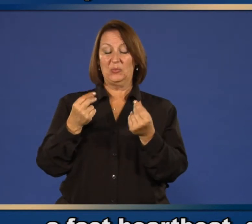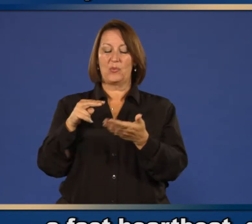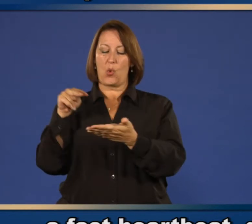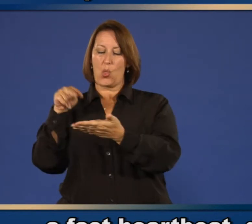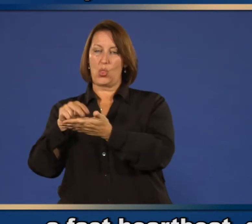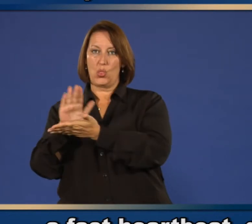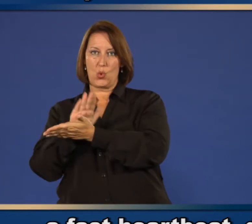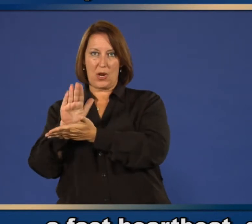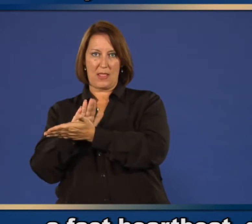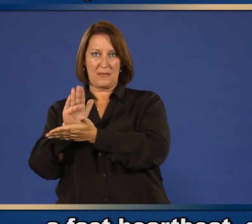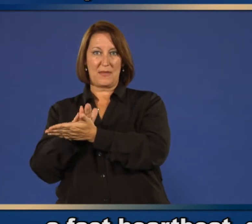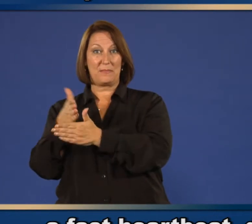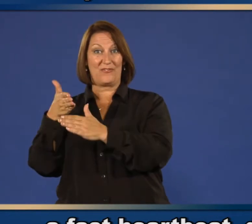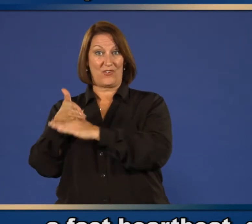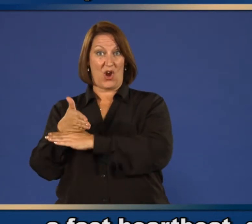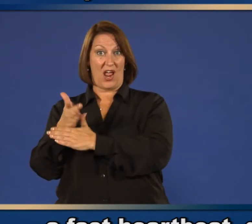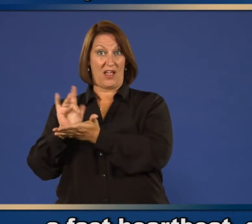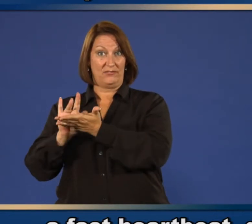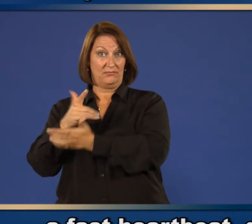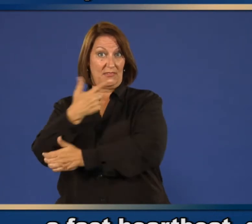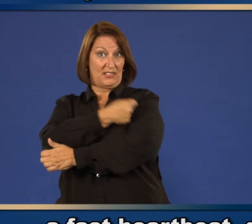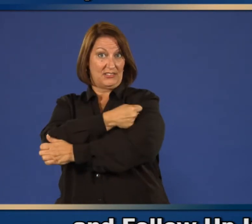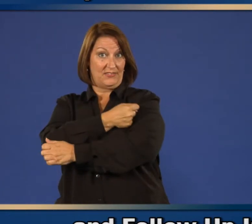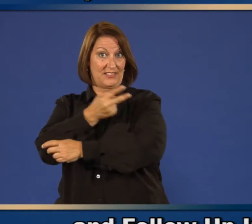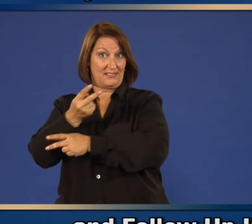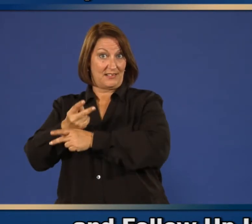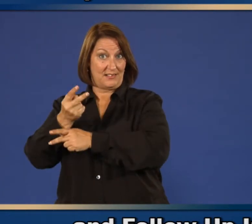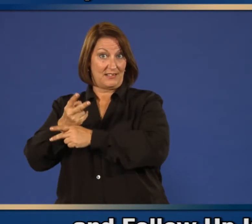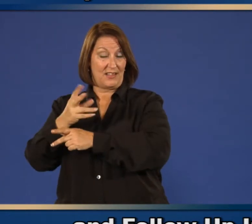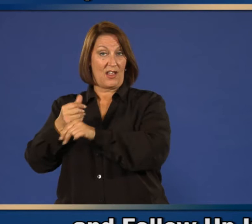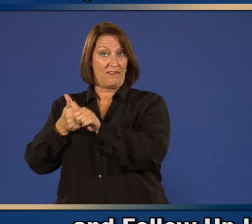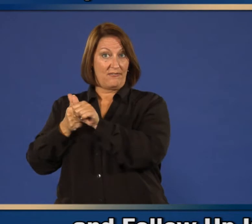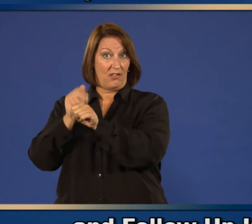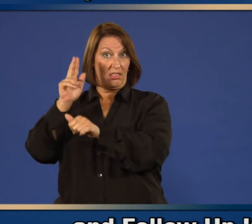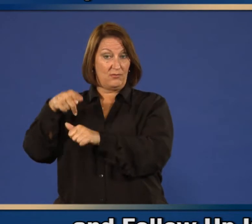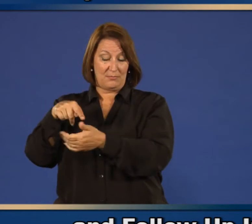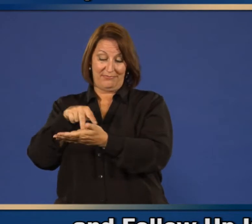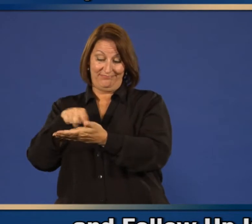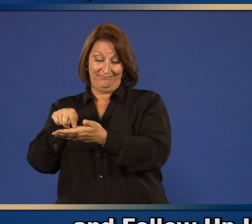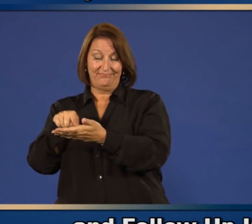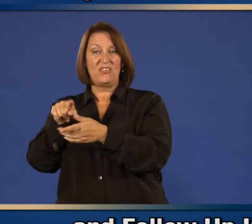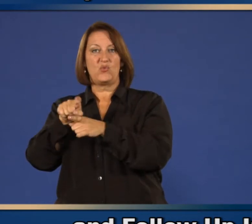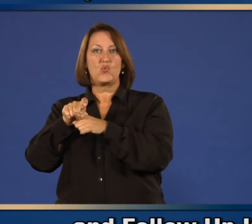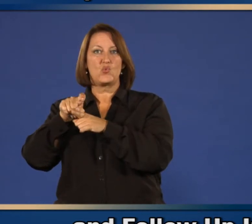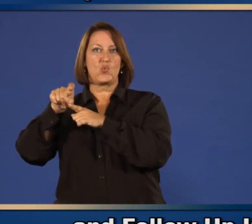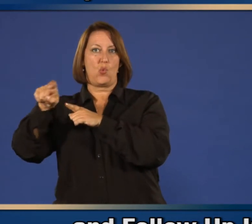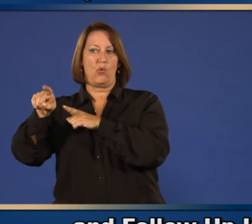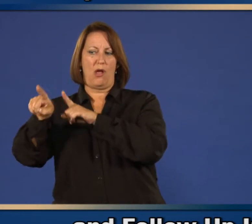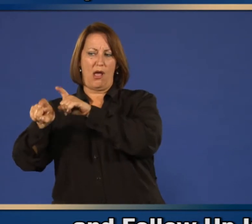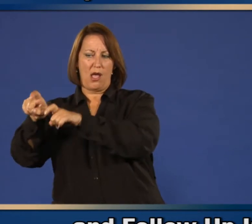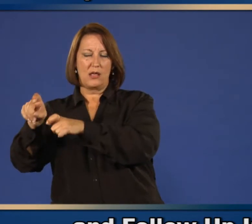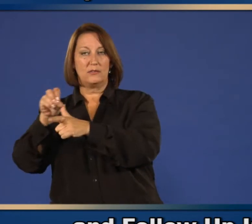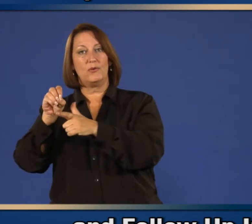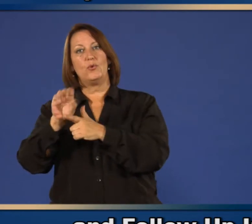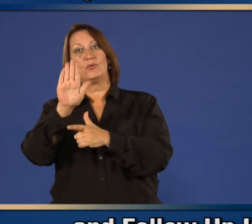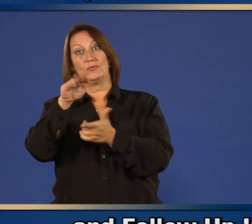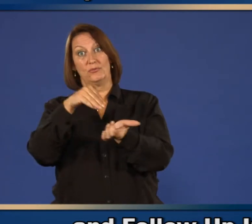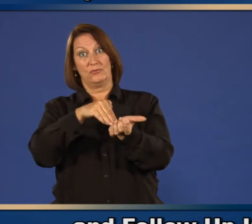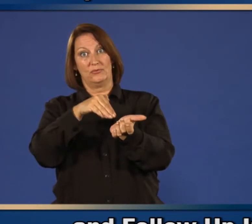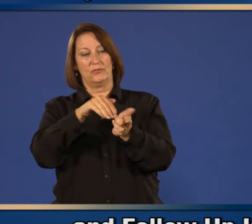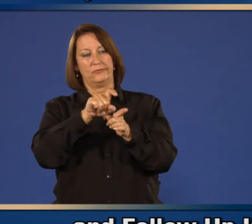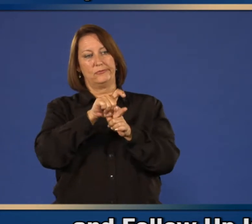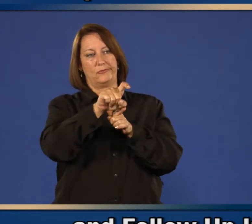number provided on the post-vaccination and follow-up information sheet, or call your health care